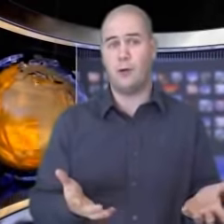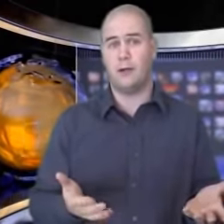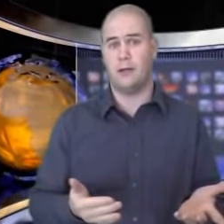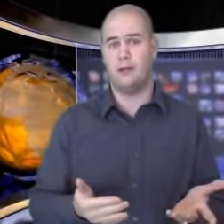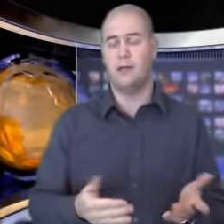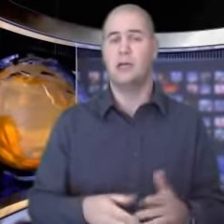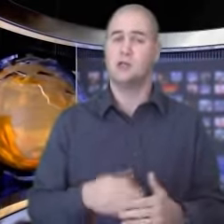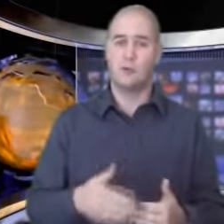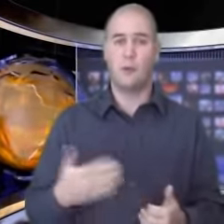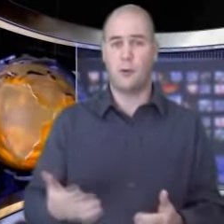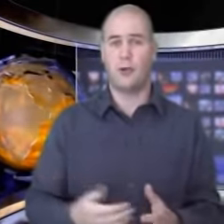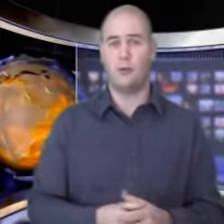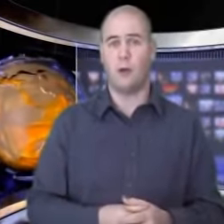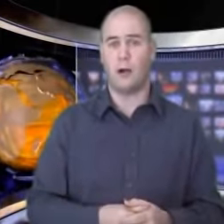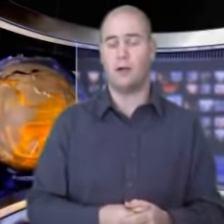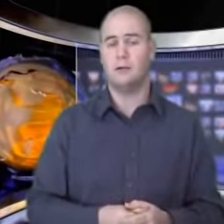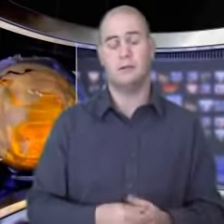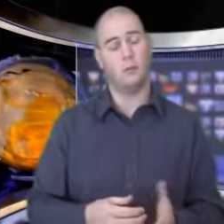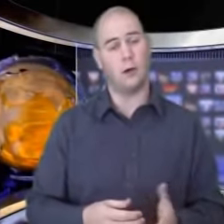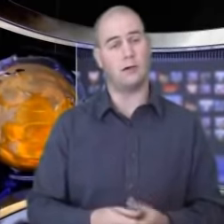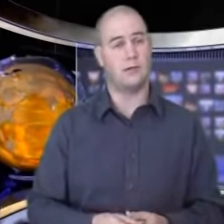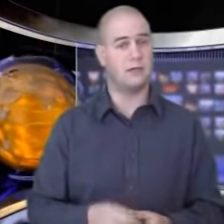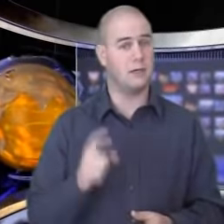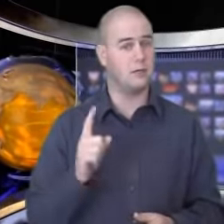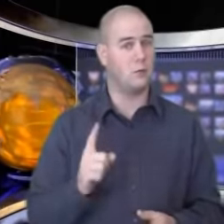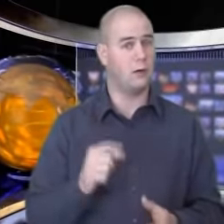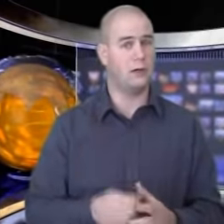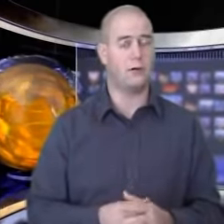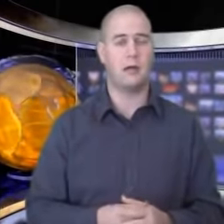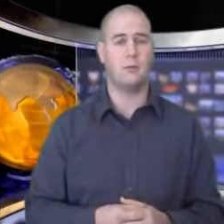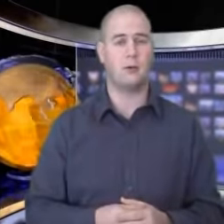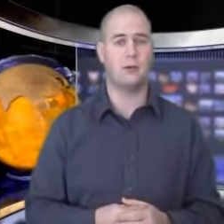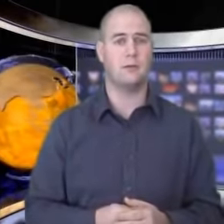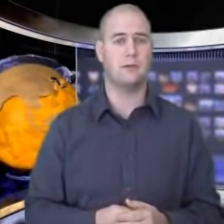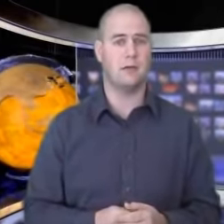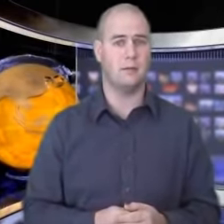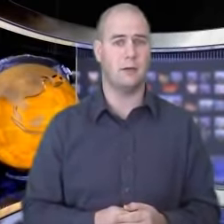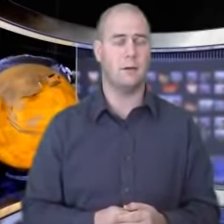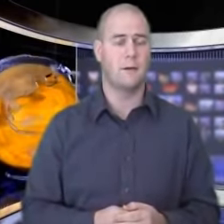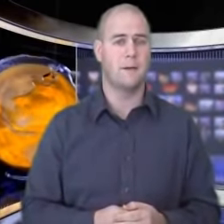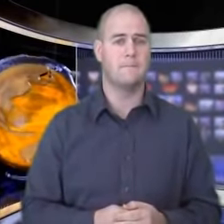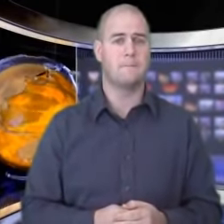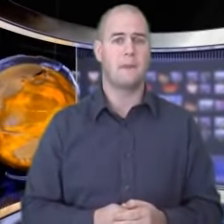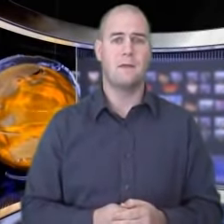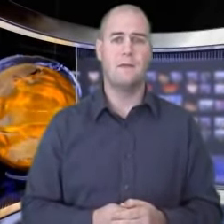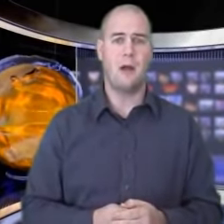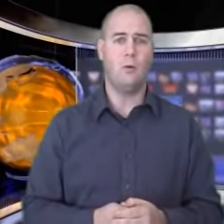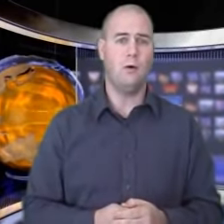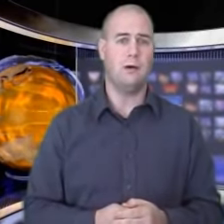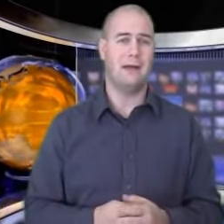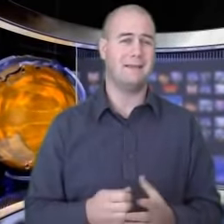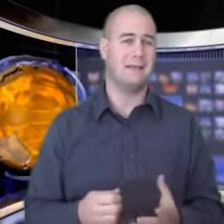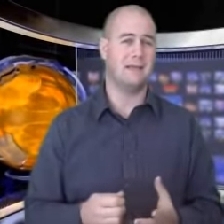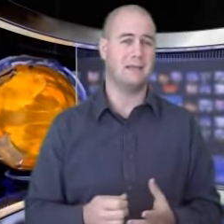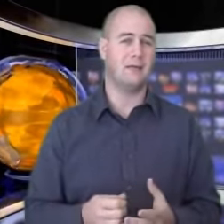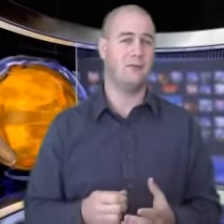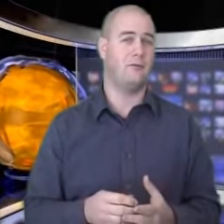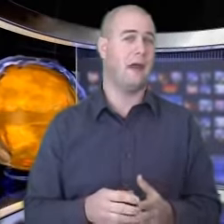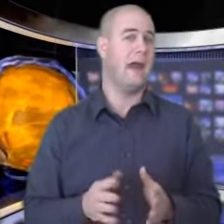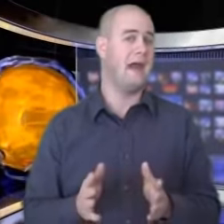in. So if we put it in water, and water's density is 1 gram per cubic centimeter, then that wood has a density of half of